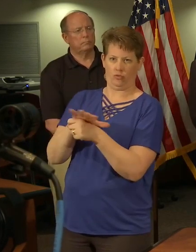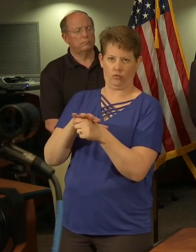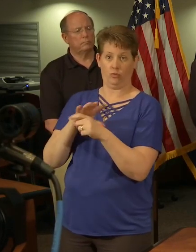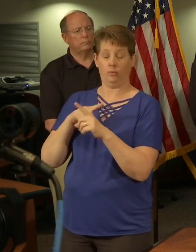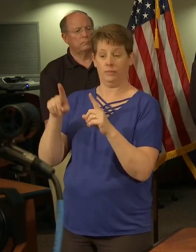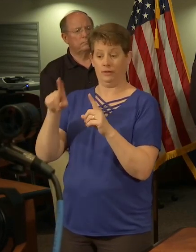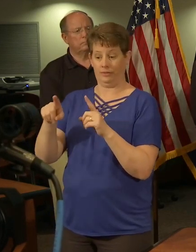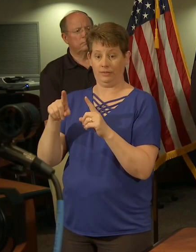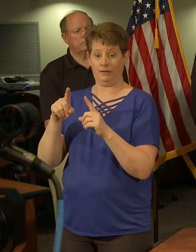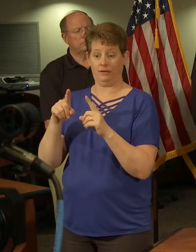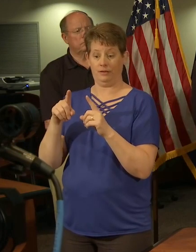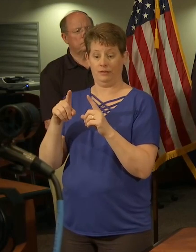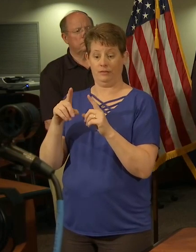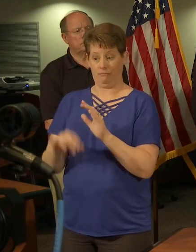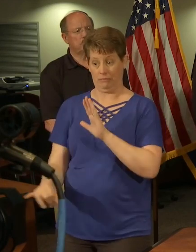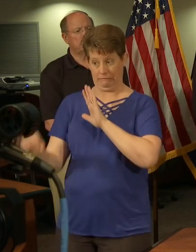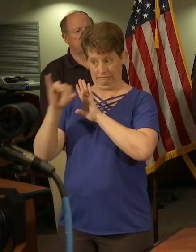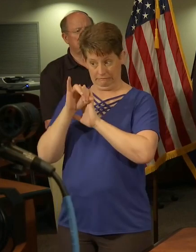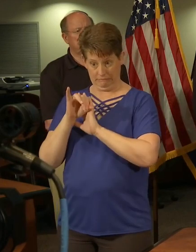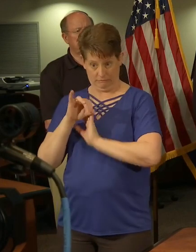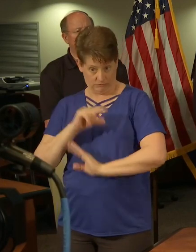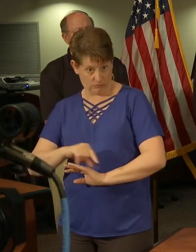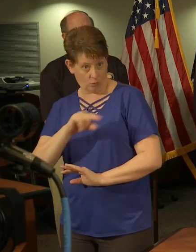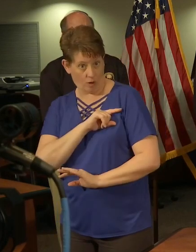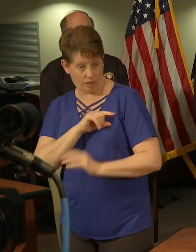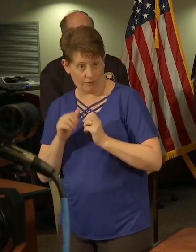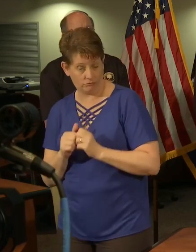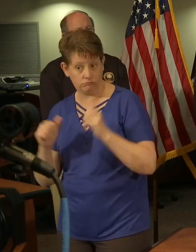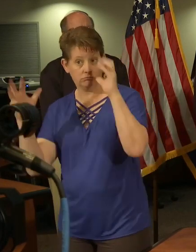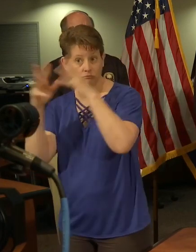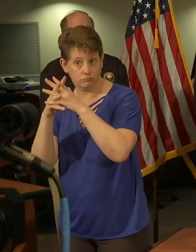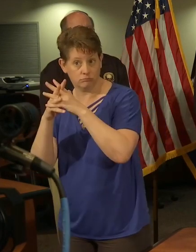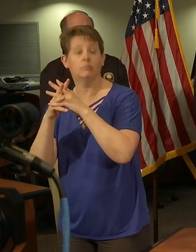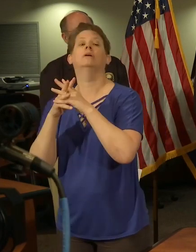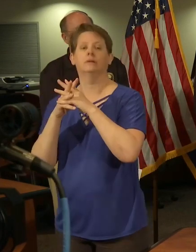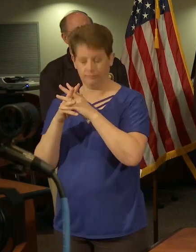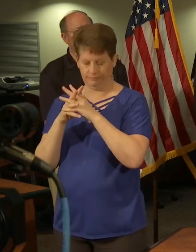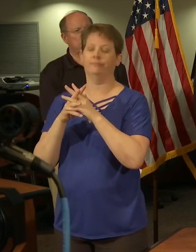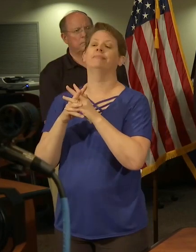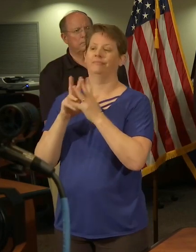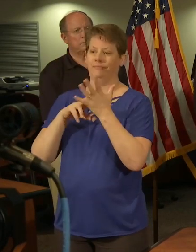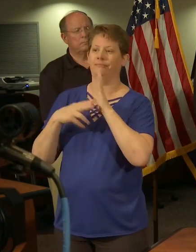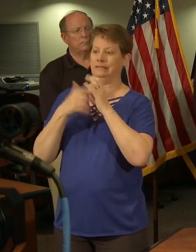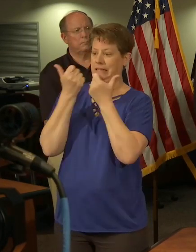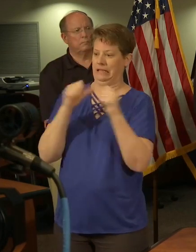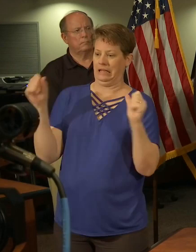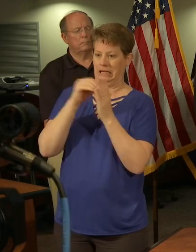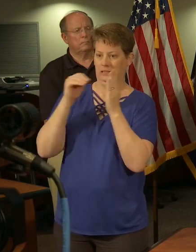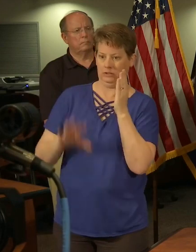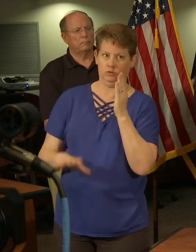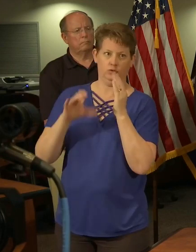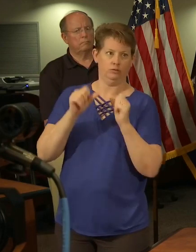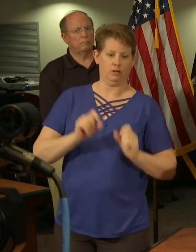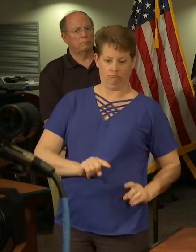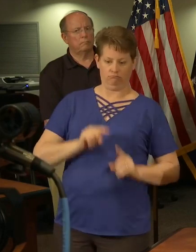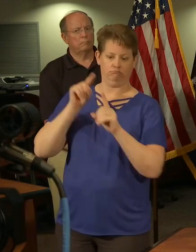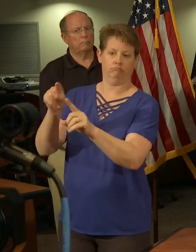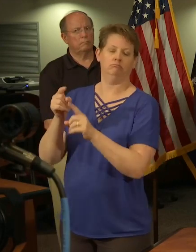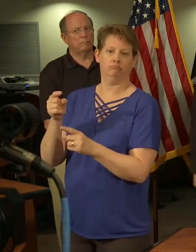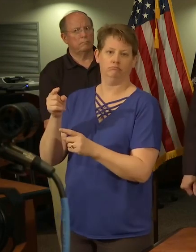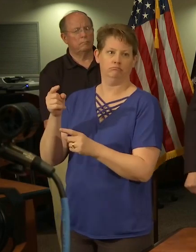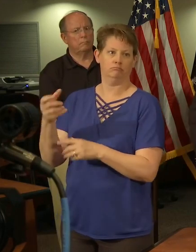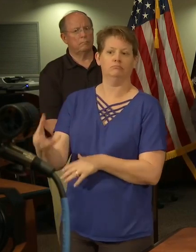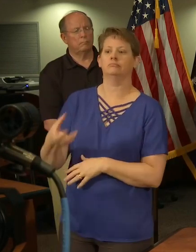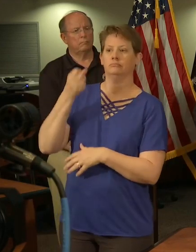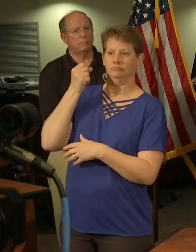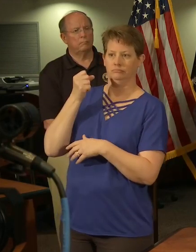once a site is up and a school is identified, then any student can go in and